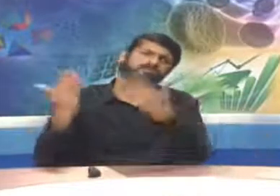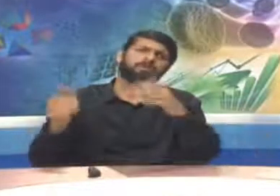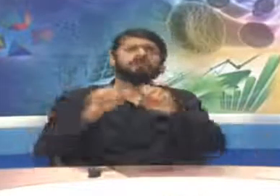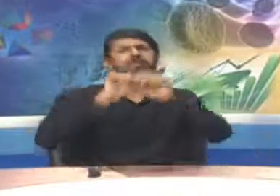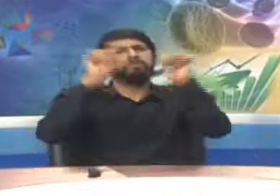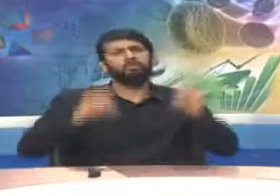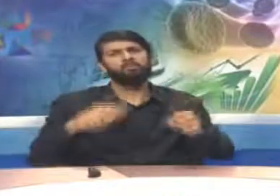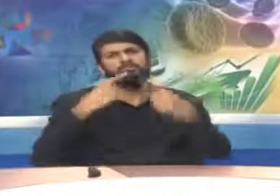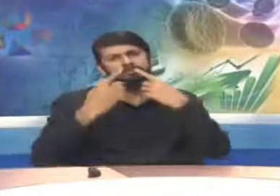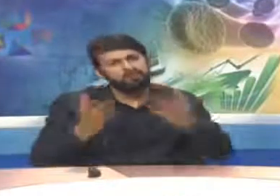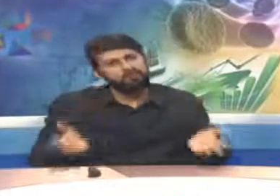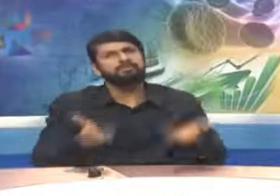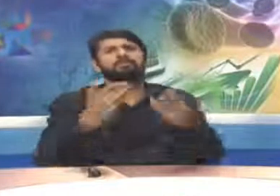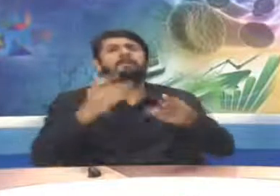system.